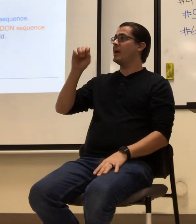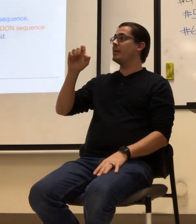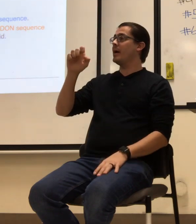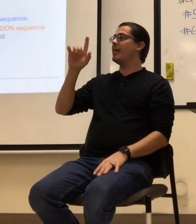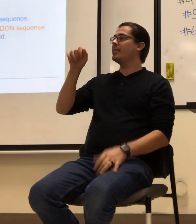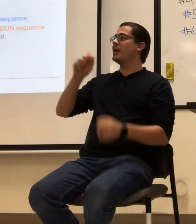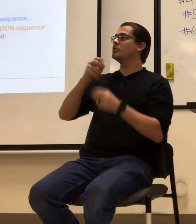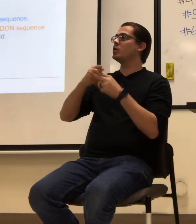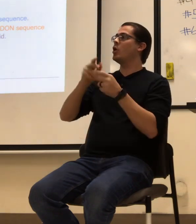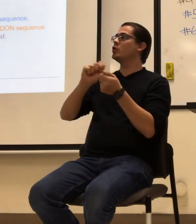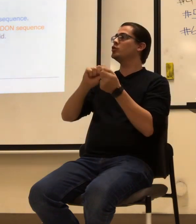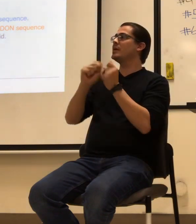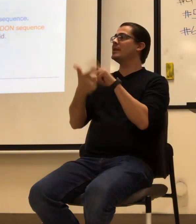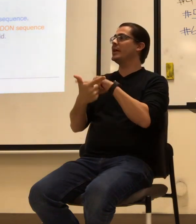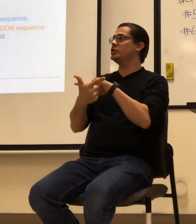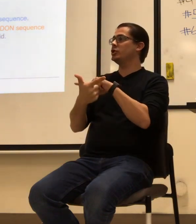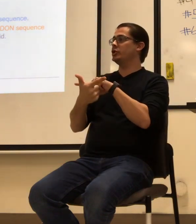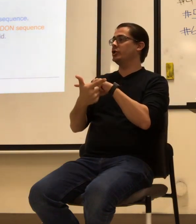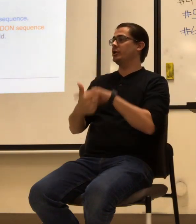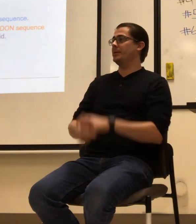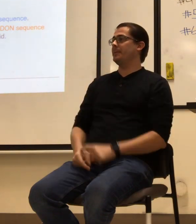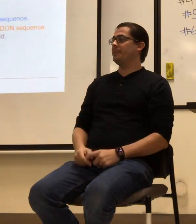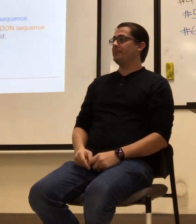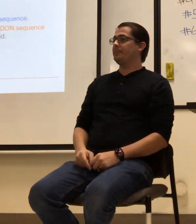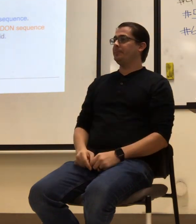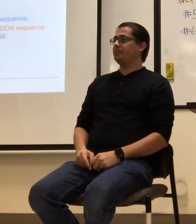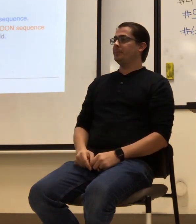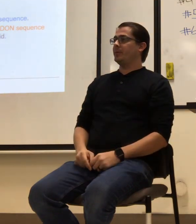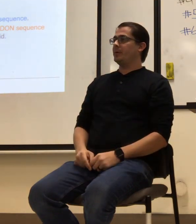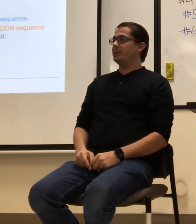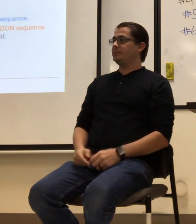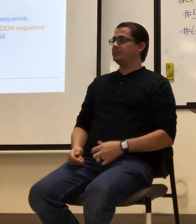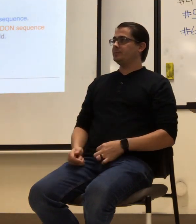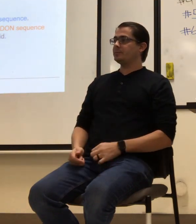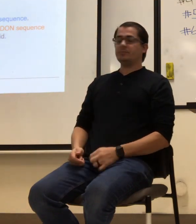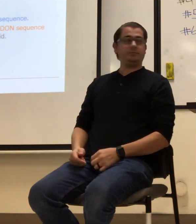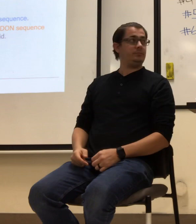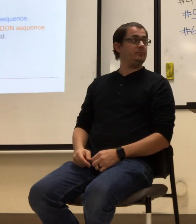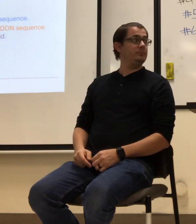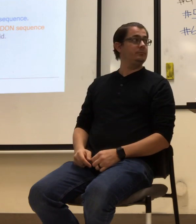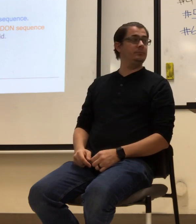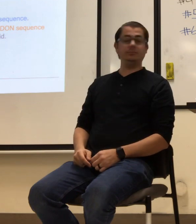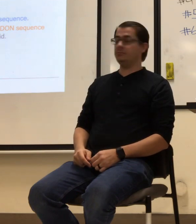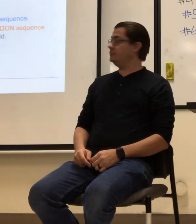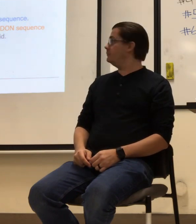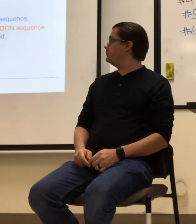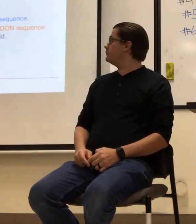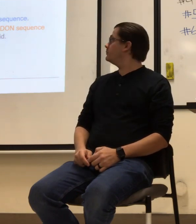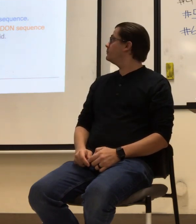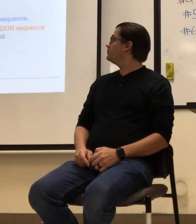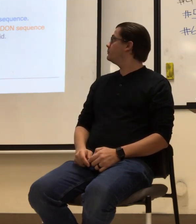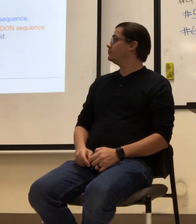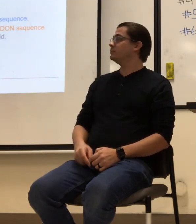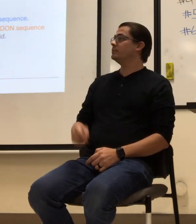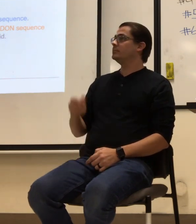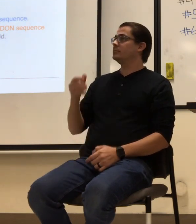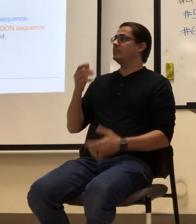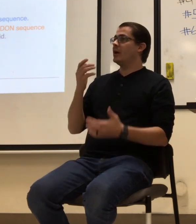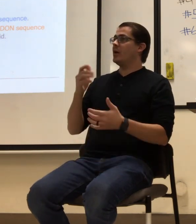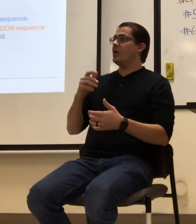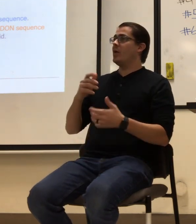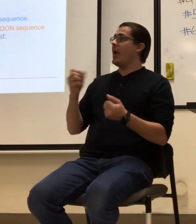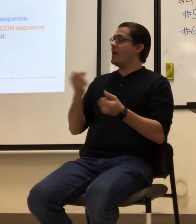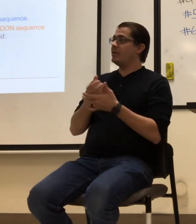translation. And the details of that are on the next slides. You see all 4 components get together.